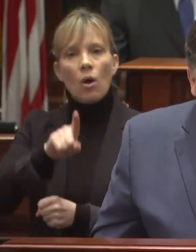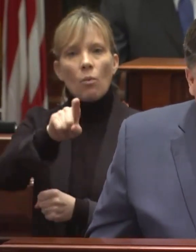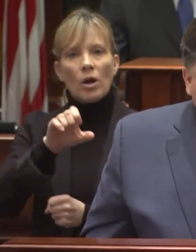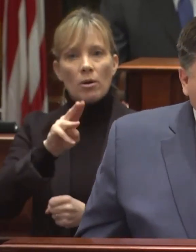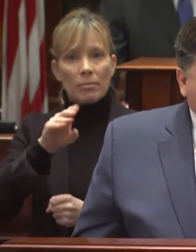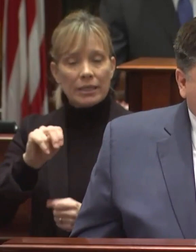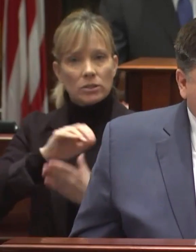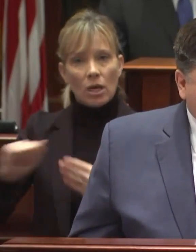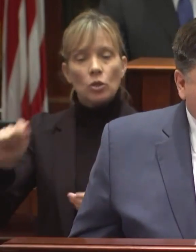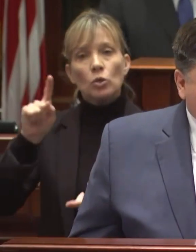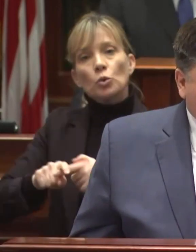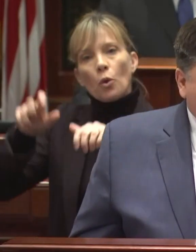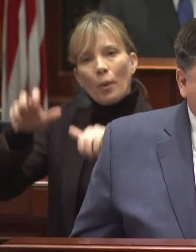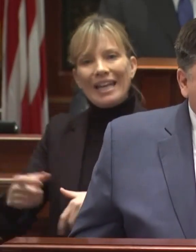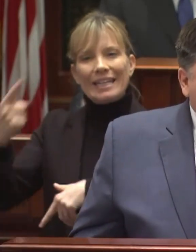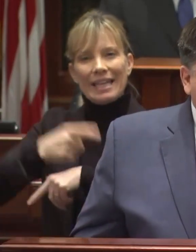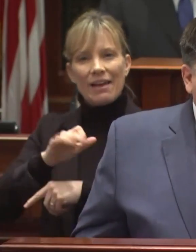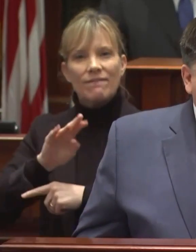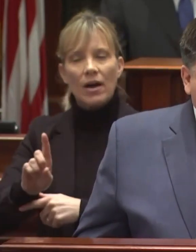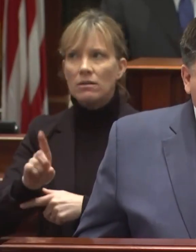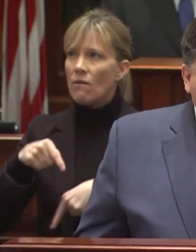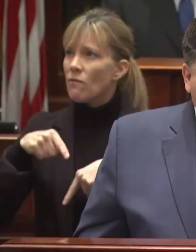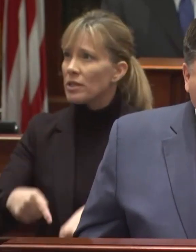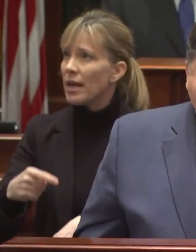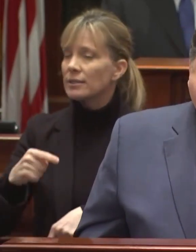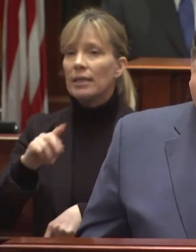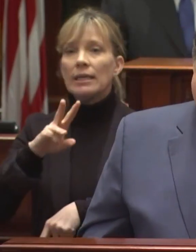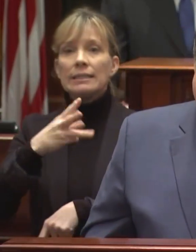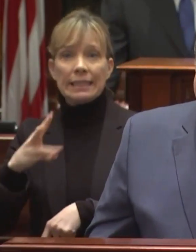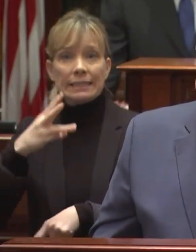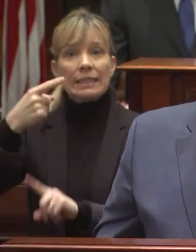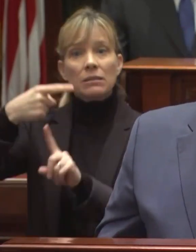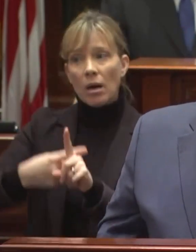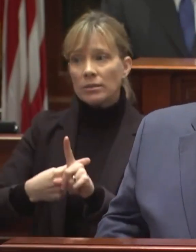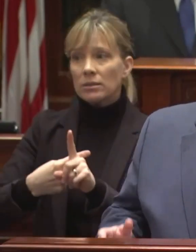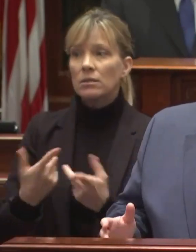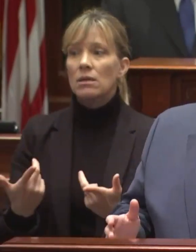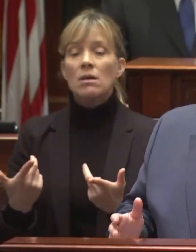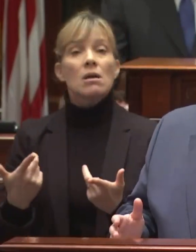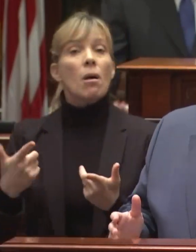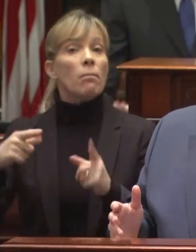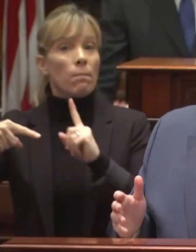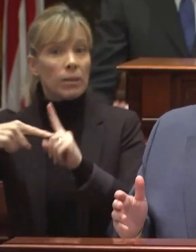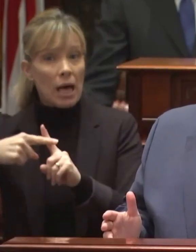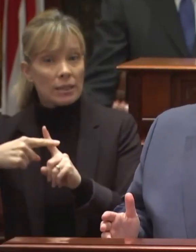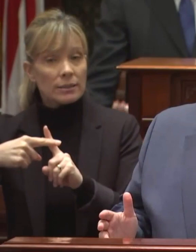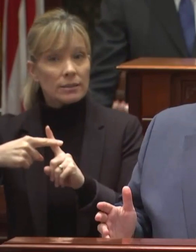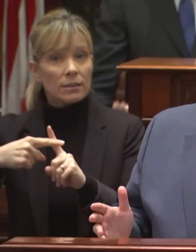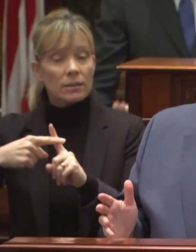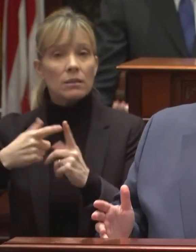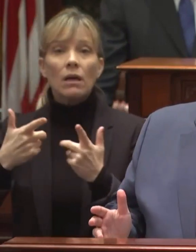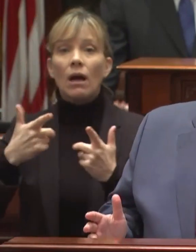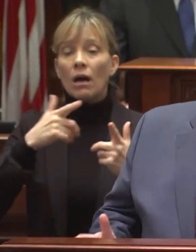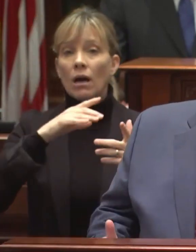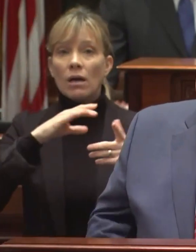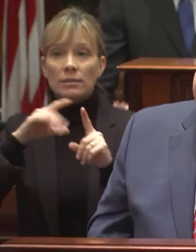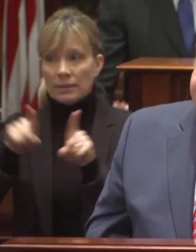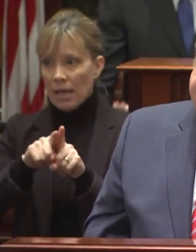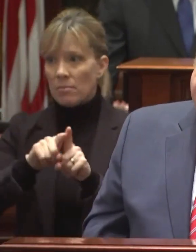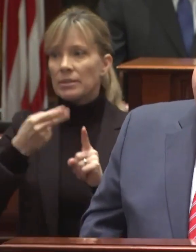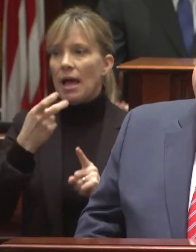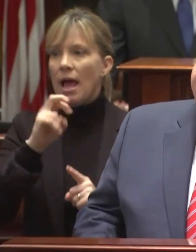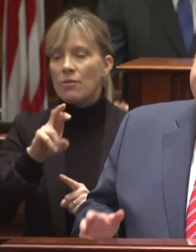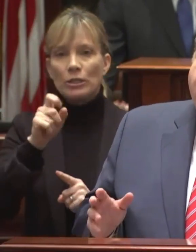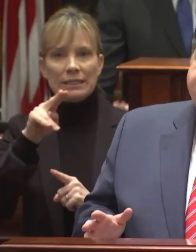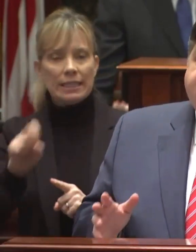$100 million to the Rainy Day Fund over the next 16 months. In addition, in concert with Senator Heather